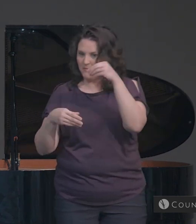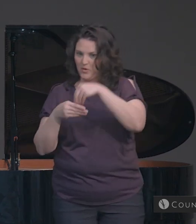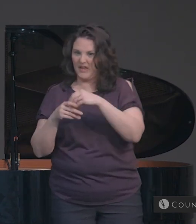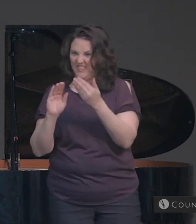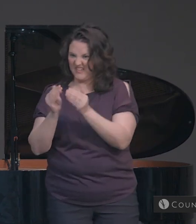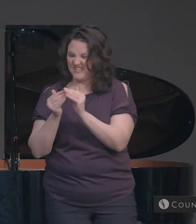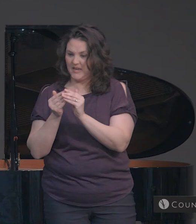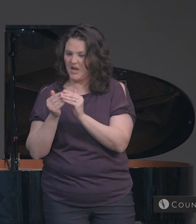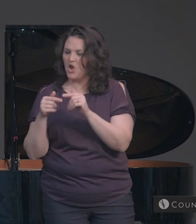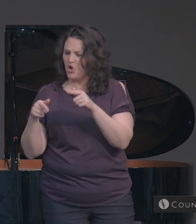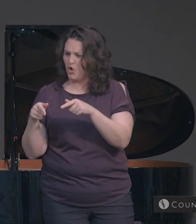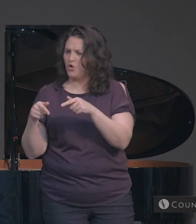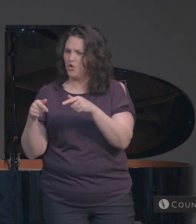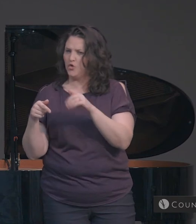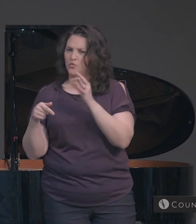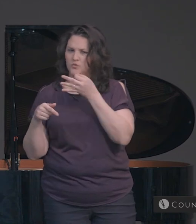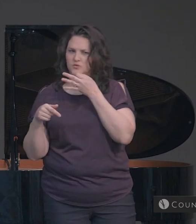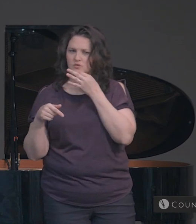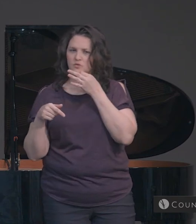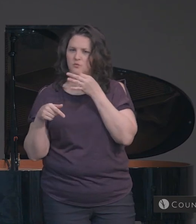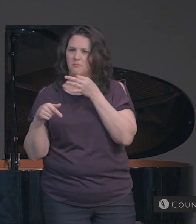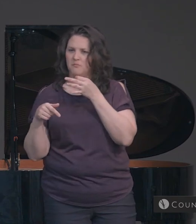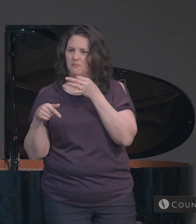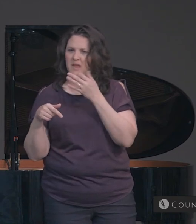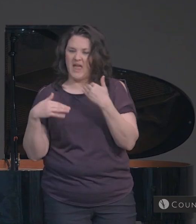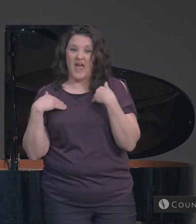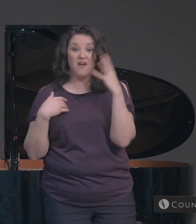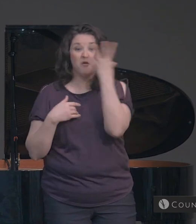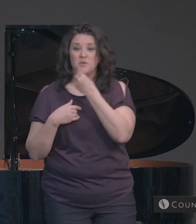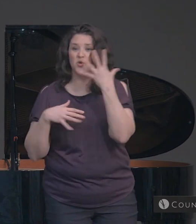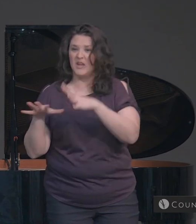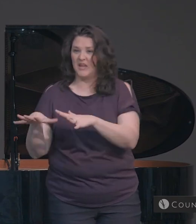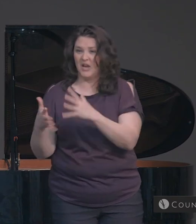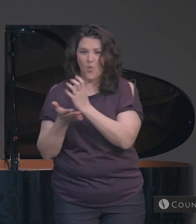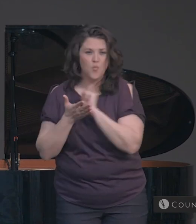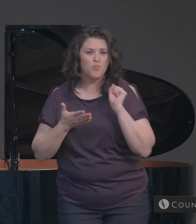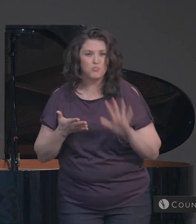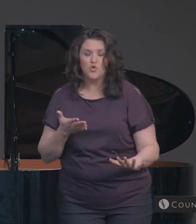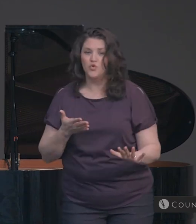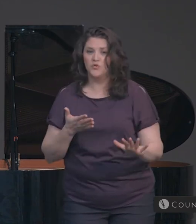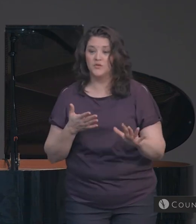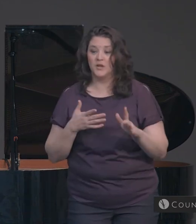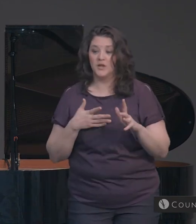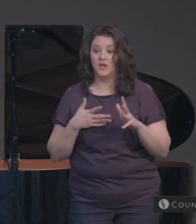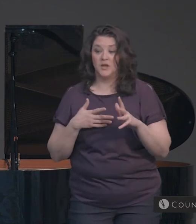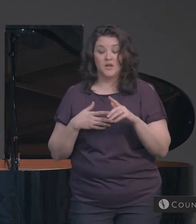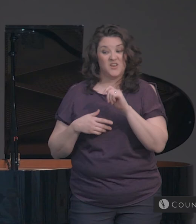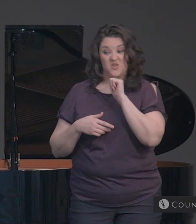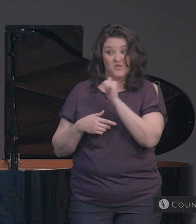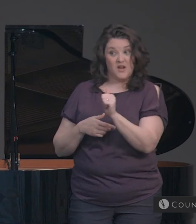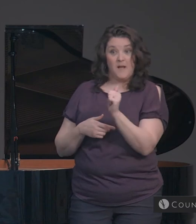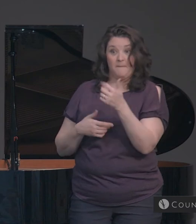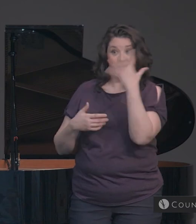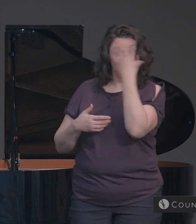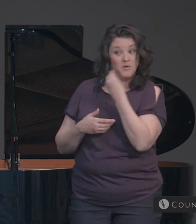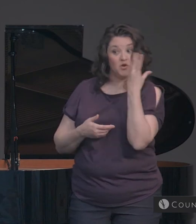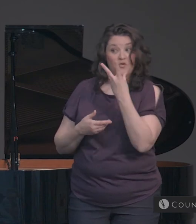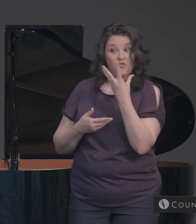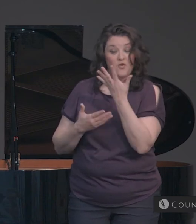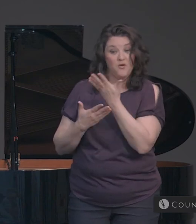He's saying your beauty is going to be taken away. Your beauty would be taken away. Rather than be beautiful, you would